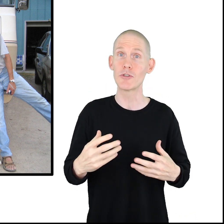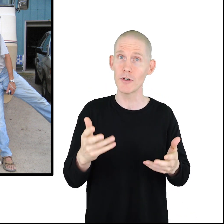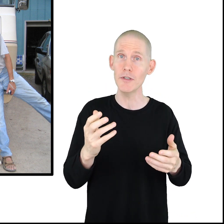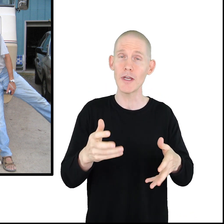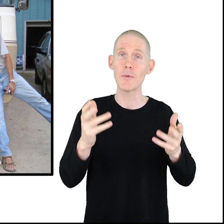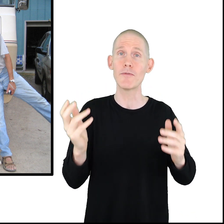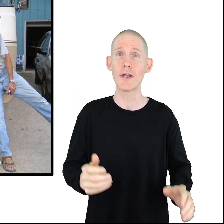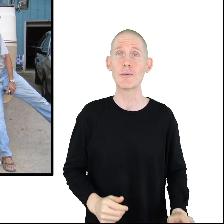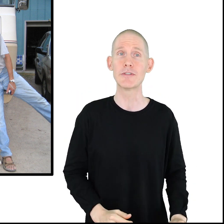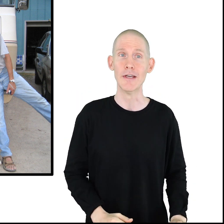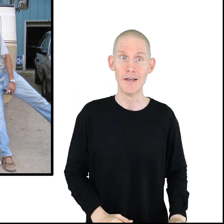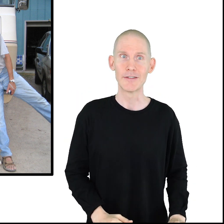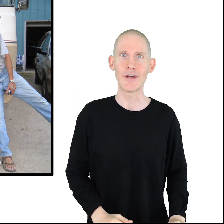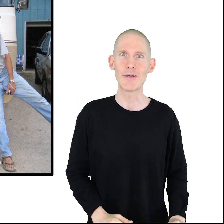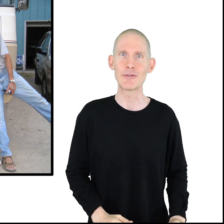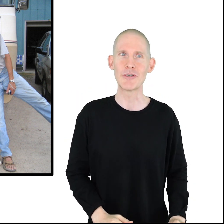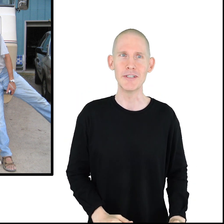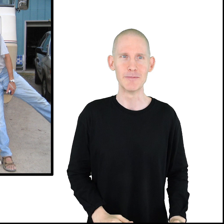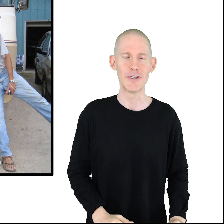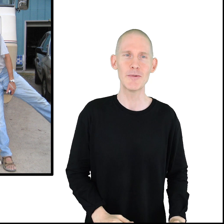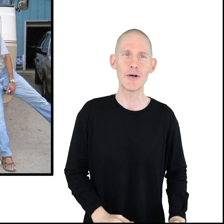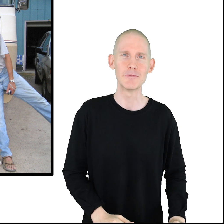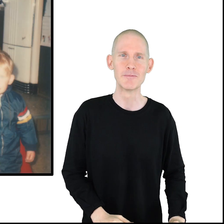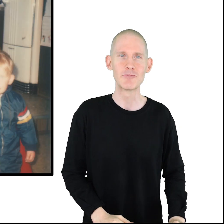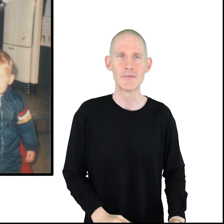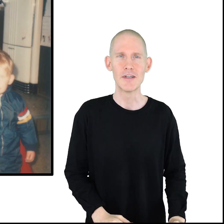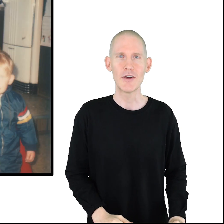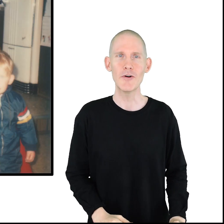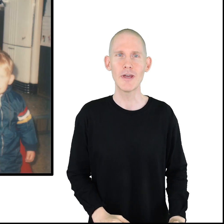journey and my family's sign language journey. Here we go. Okay.